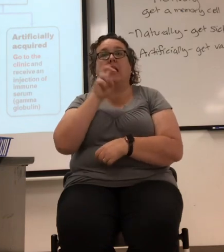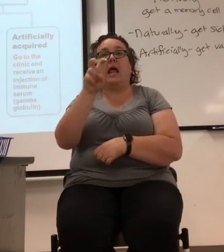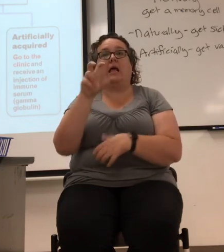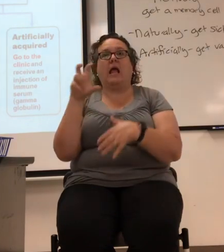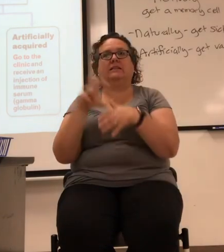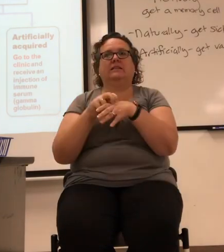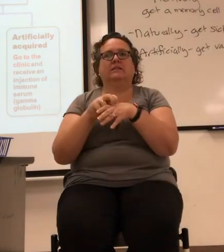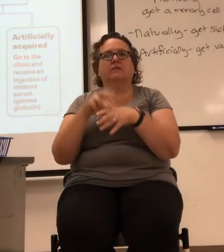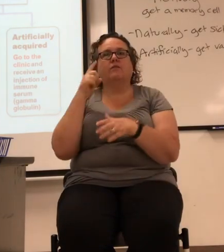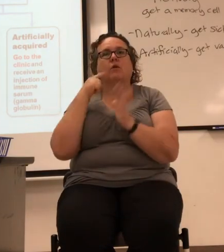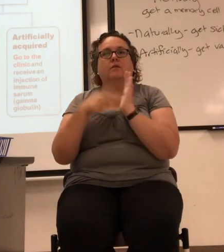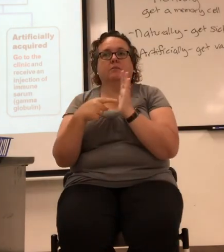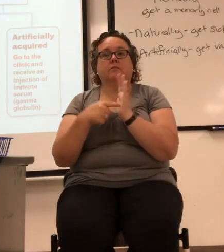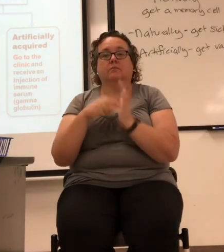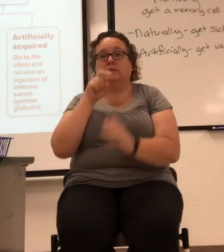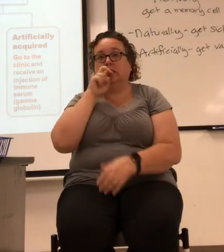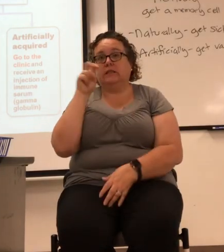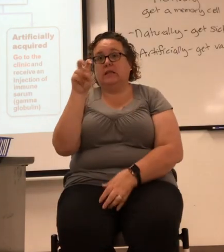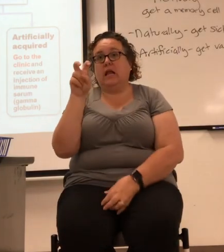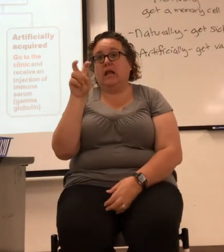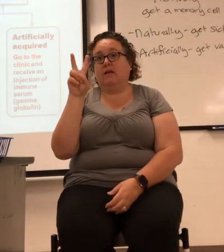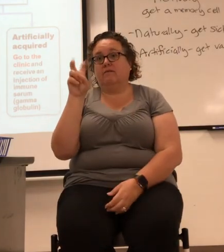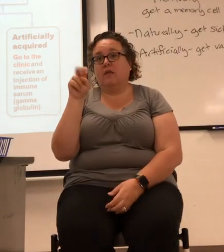like take snake venom.